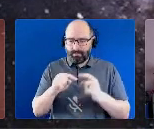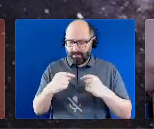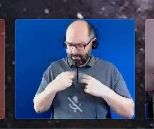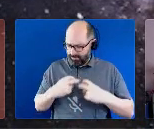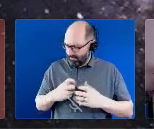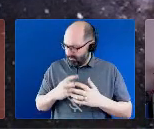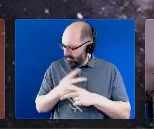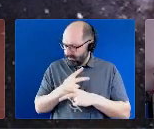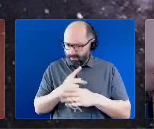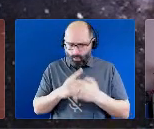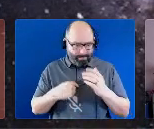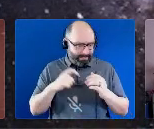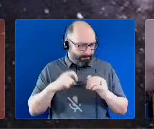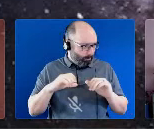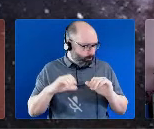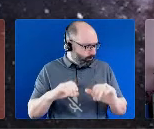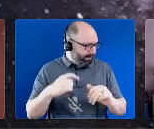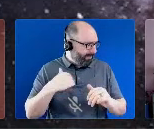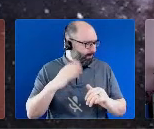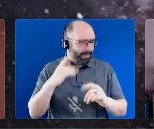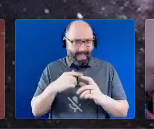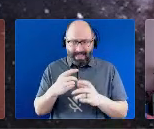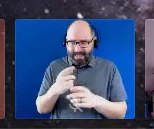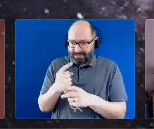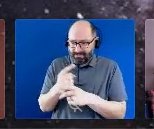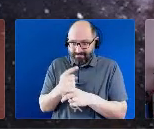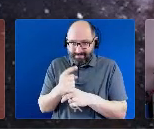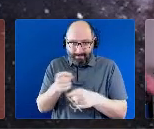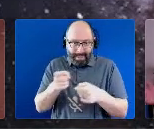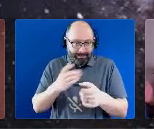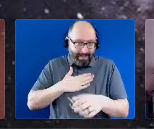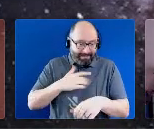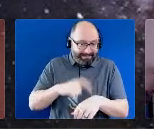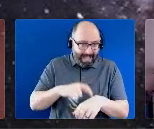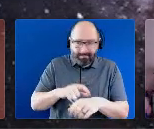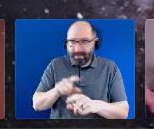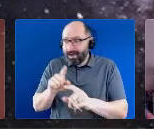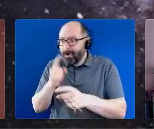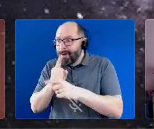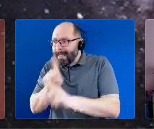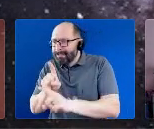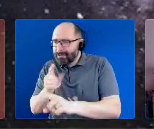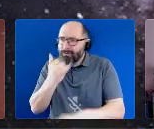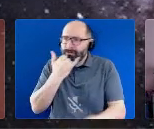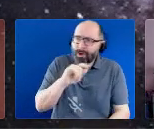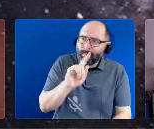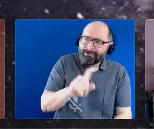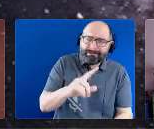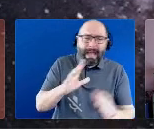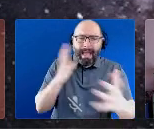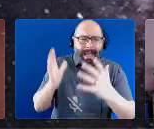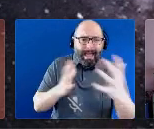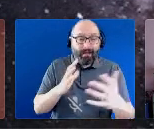here? What am I supposed to be doing? Am I going to be managing my time correctly? Is this the right, am I giving the right answer to the wrong question, which is just going to make me look bad?